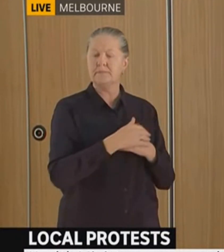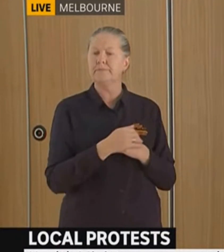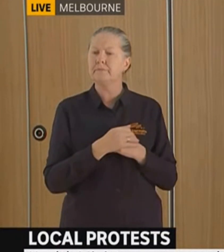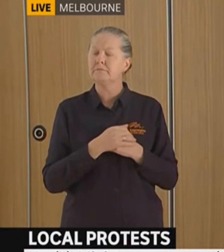of life and spread of this virus in some of those remote communities would be catastrophic. We have done so